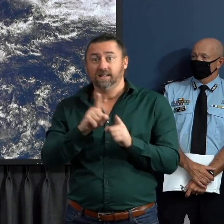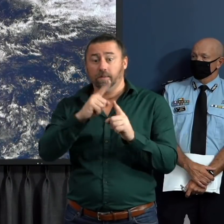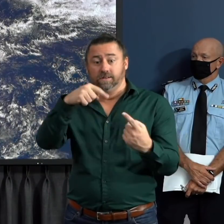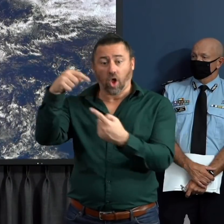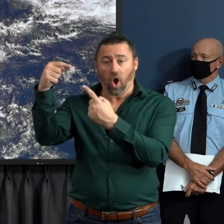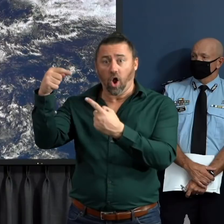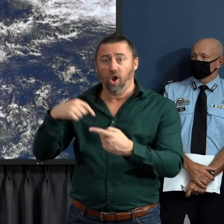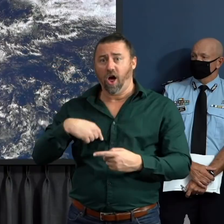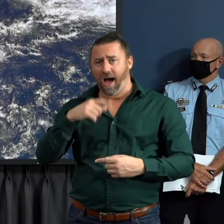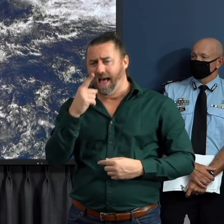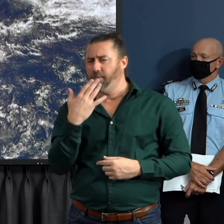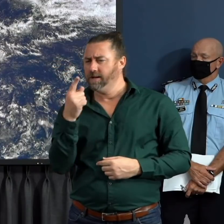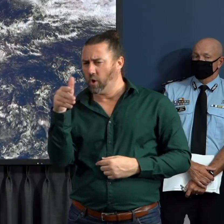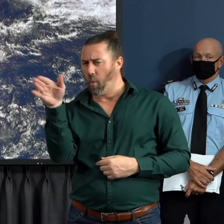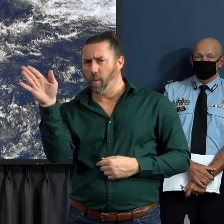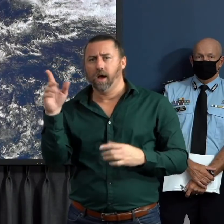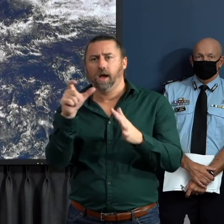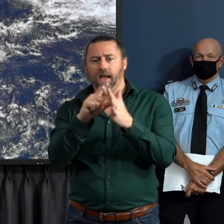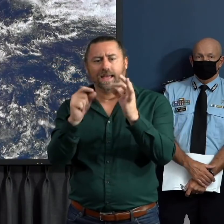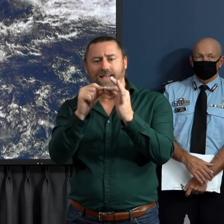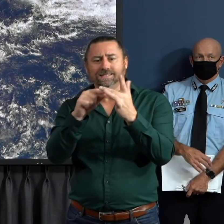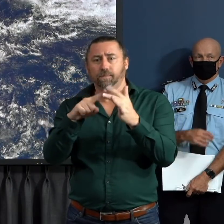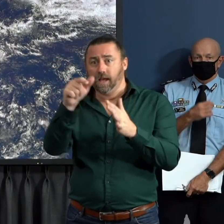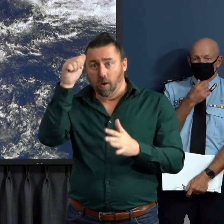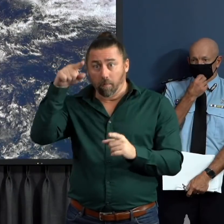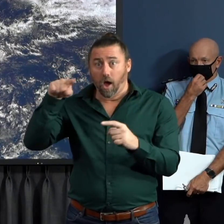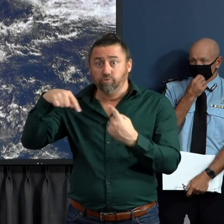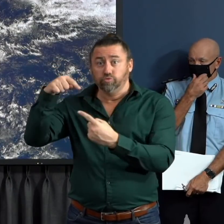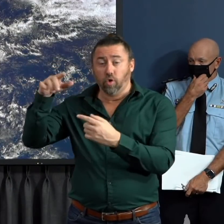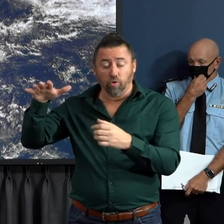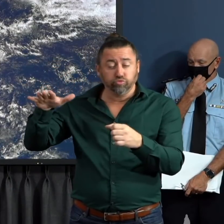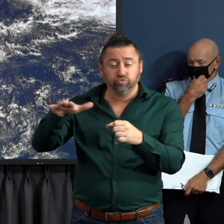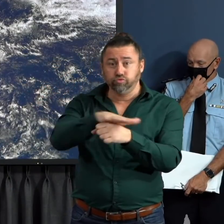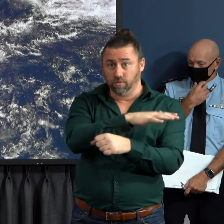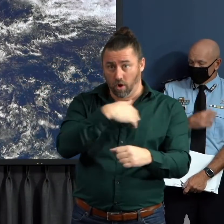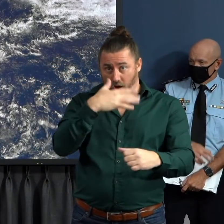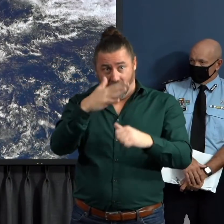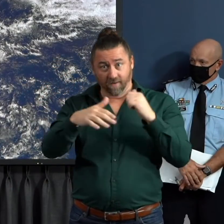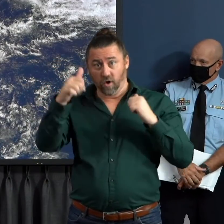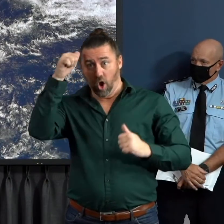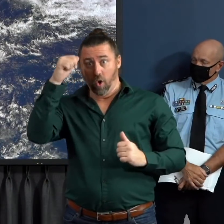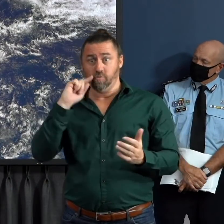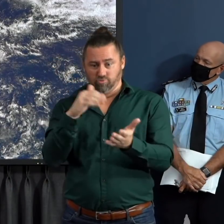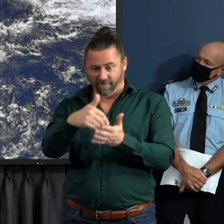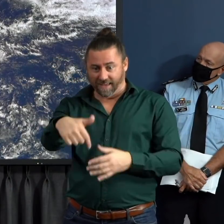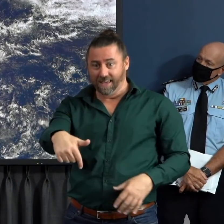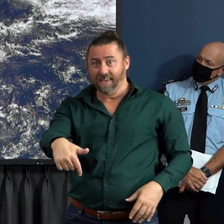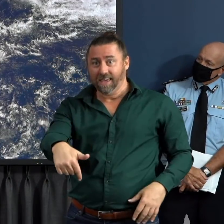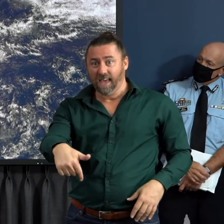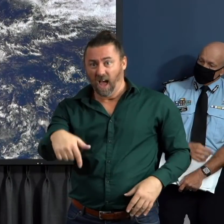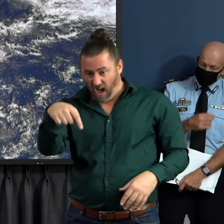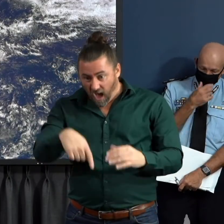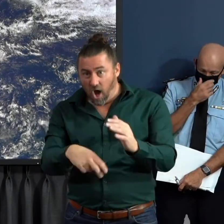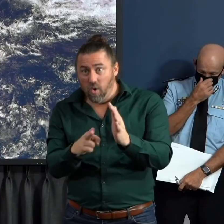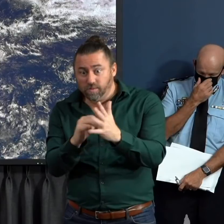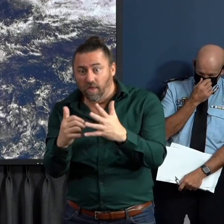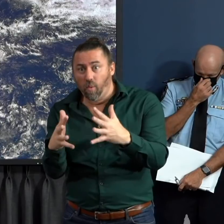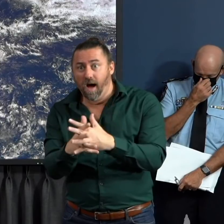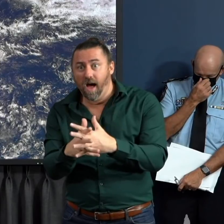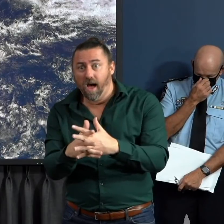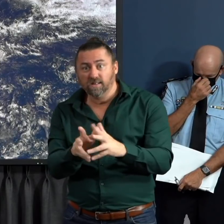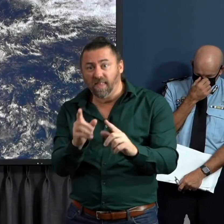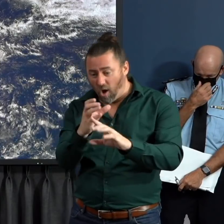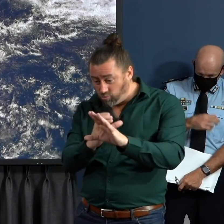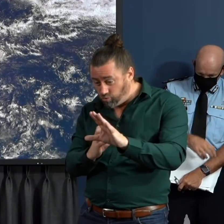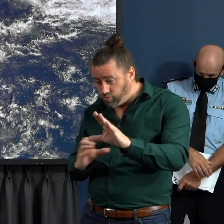cyclones. When Cyclone Debbie crossed the coast, we didn't know it was going to come all the way down to the southeast, go into northern New South Wales and end up in New